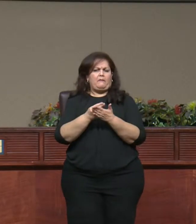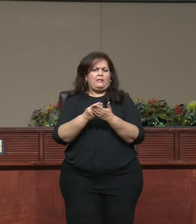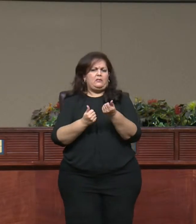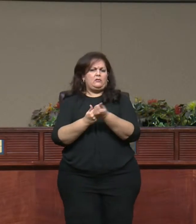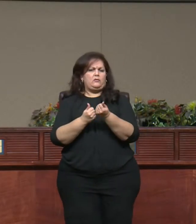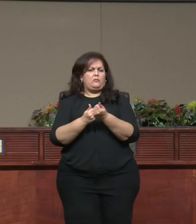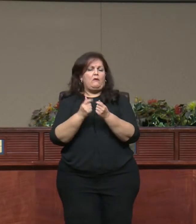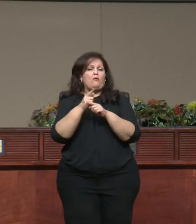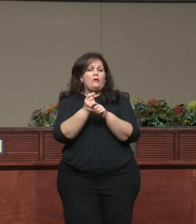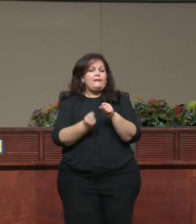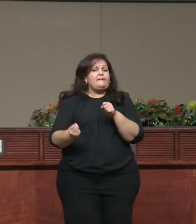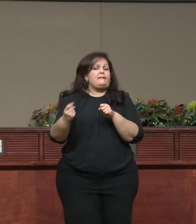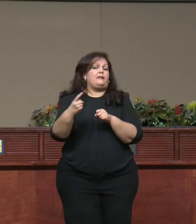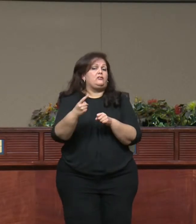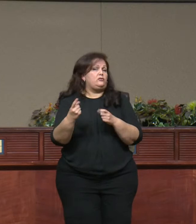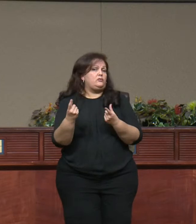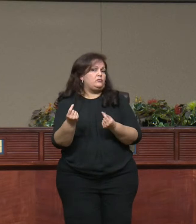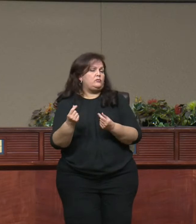in 2021?